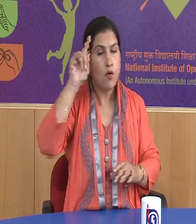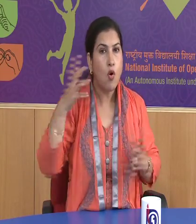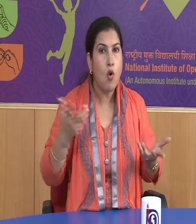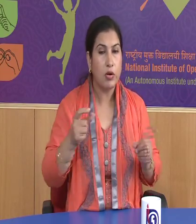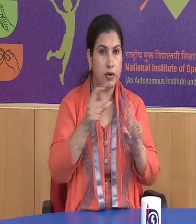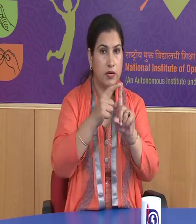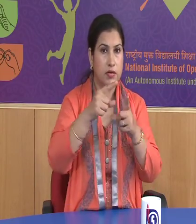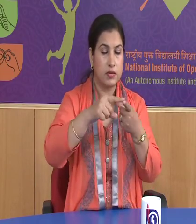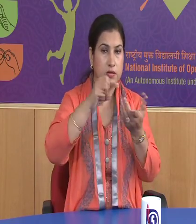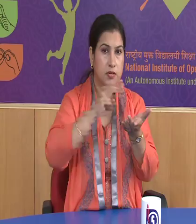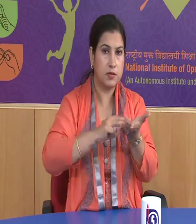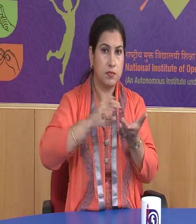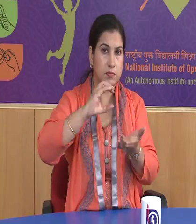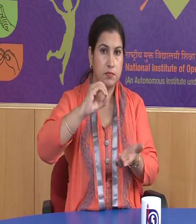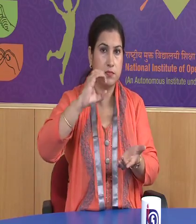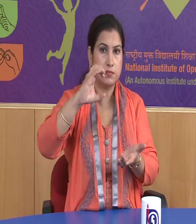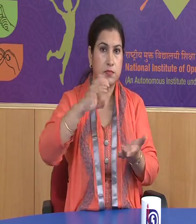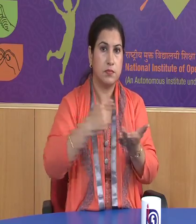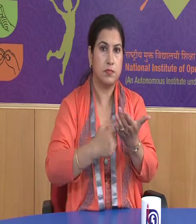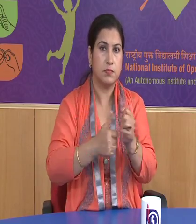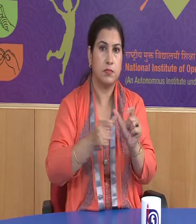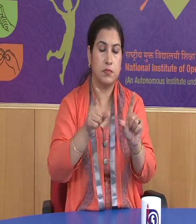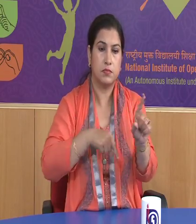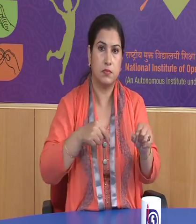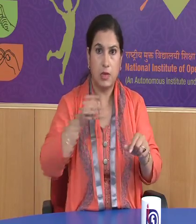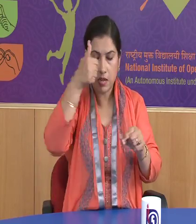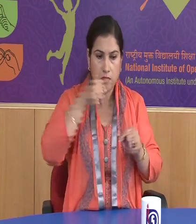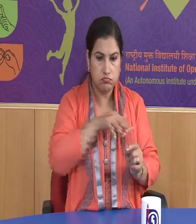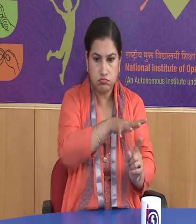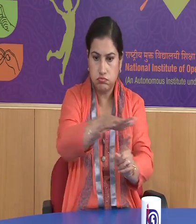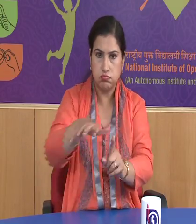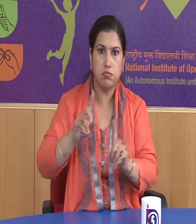security for democracy in the country.